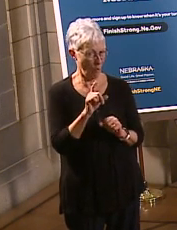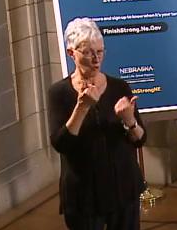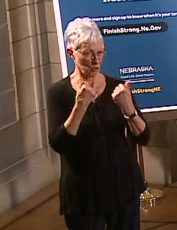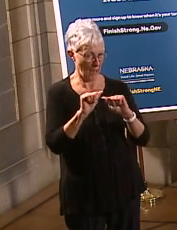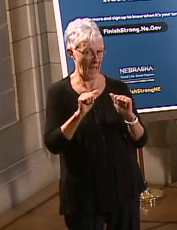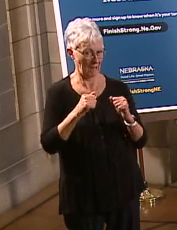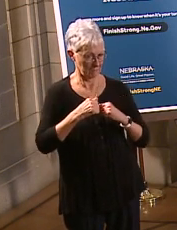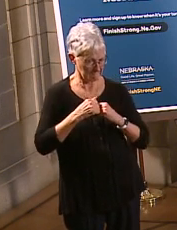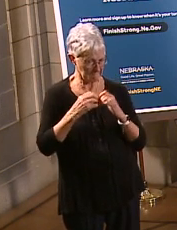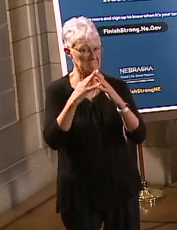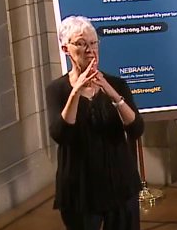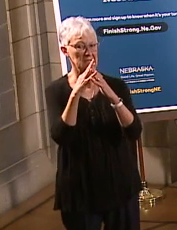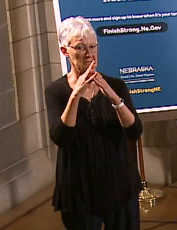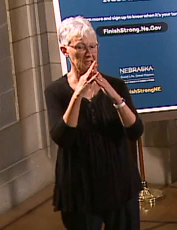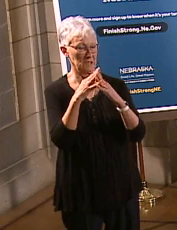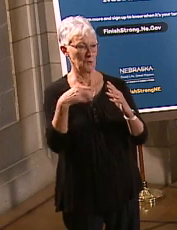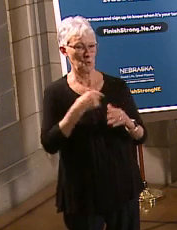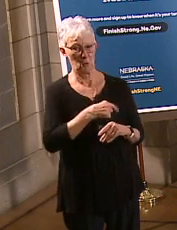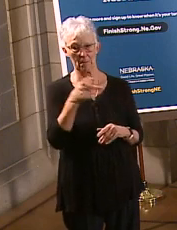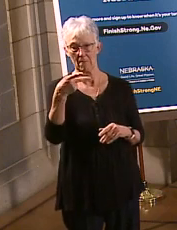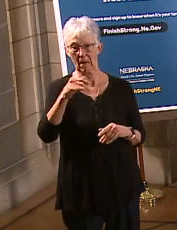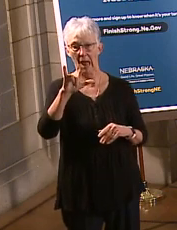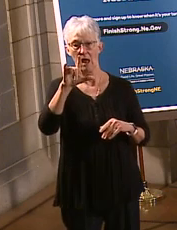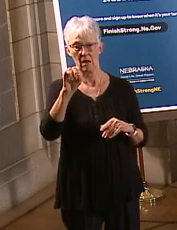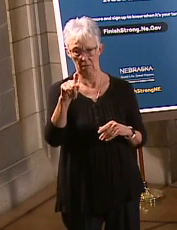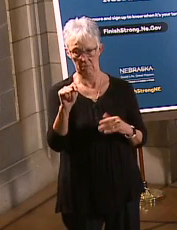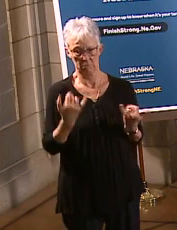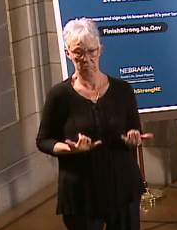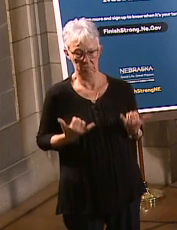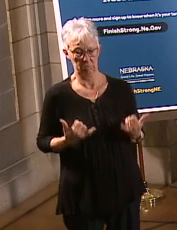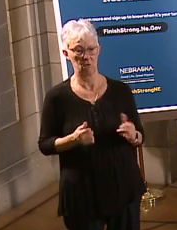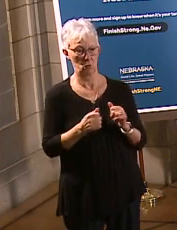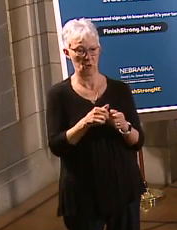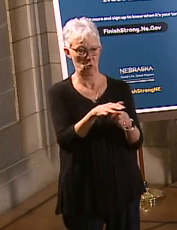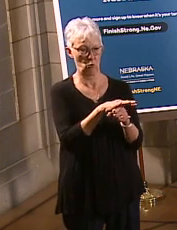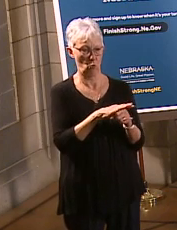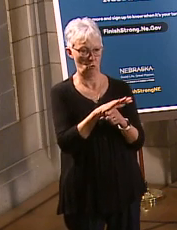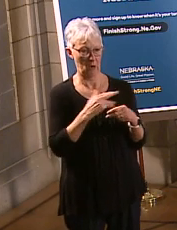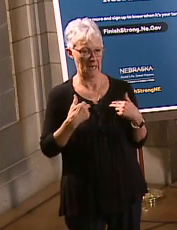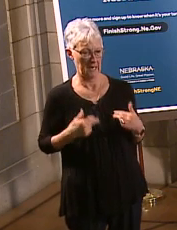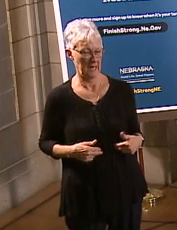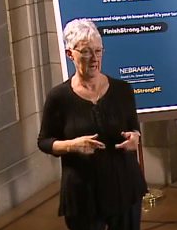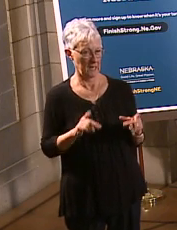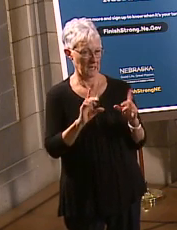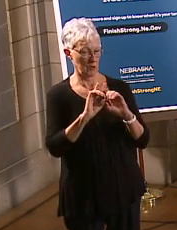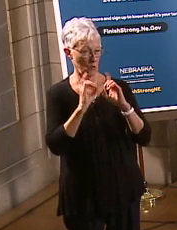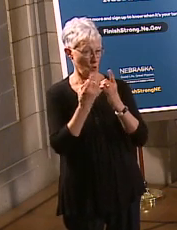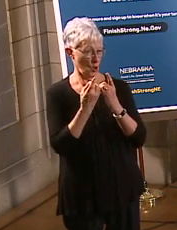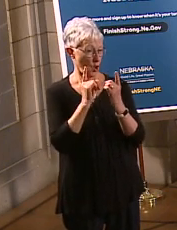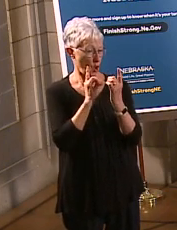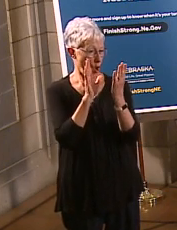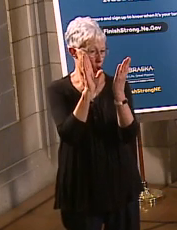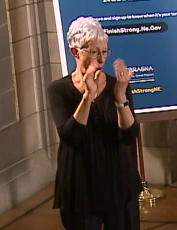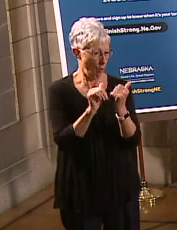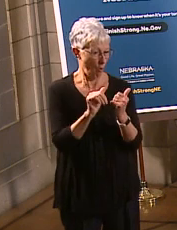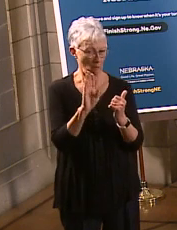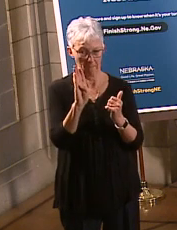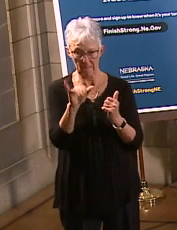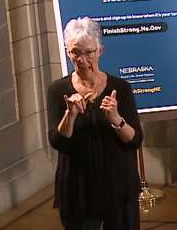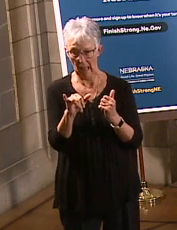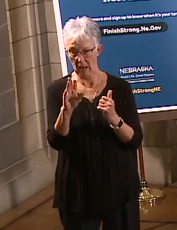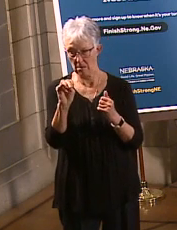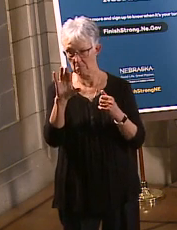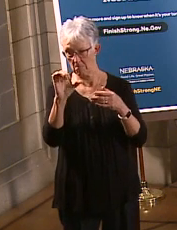state of Nebraska, and we're piloting right now with some of those local health departments. So we expect that hopefully by the time we get through